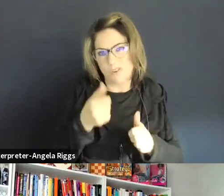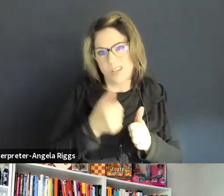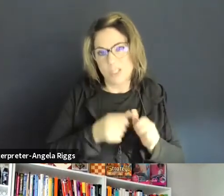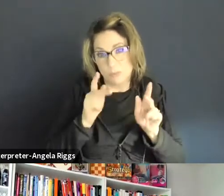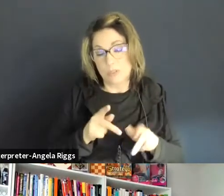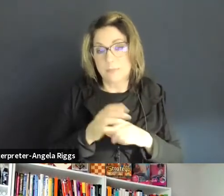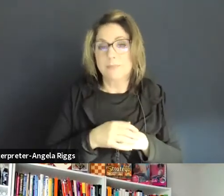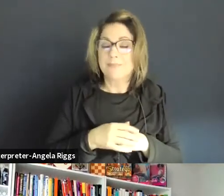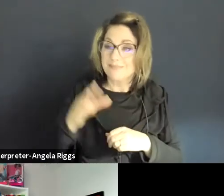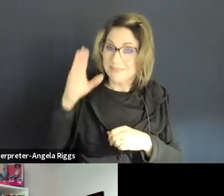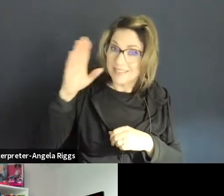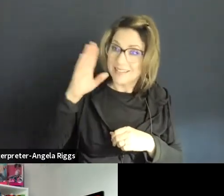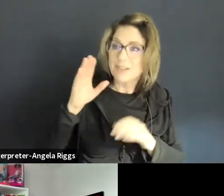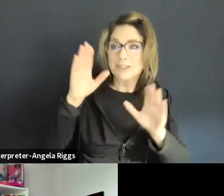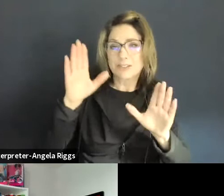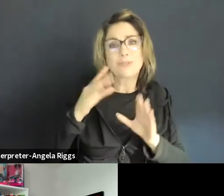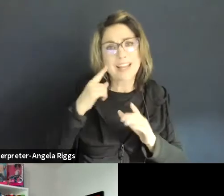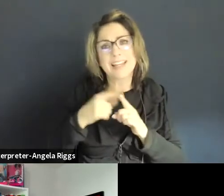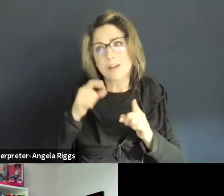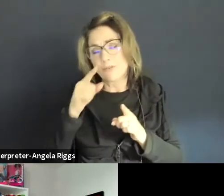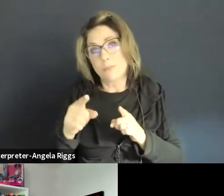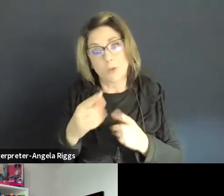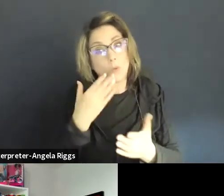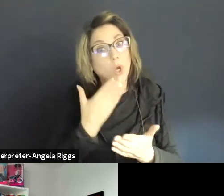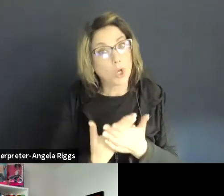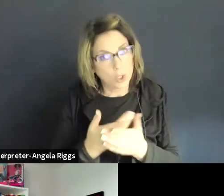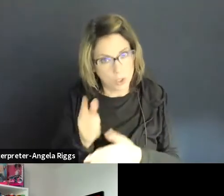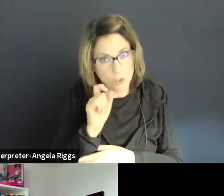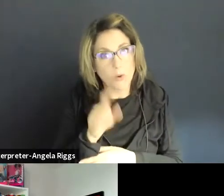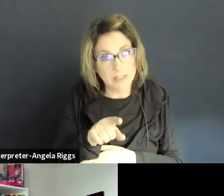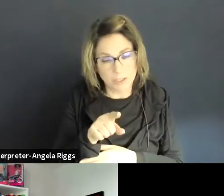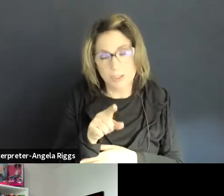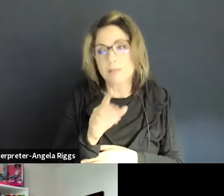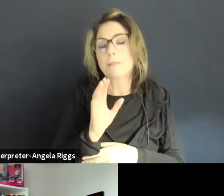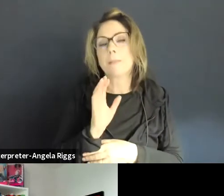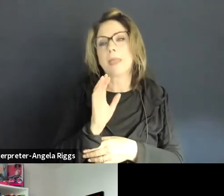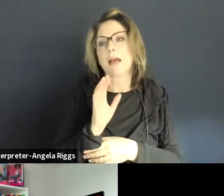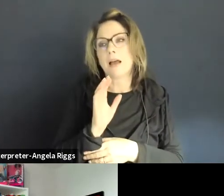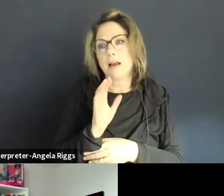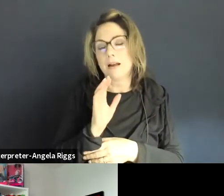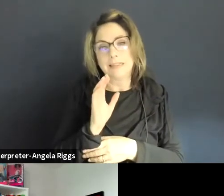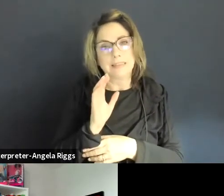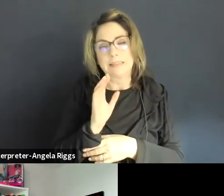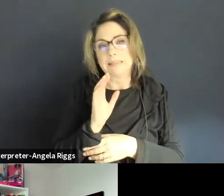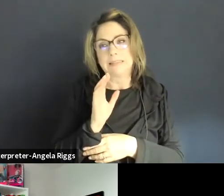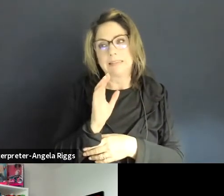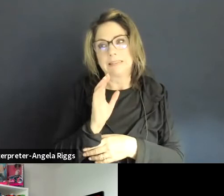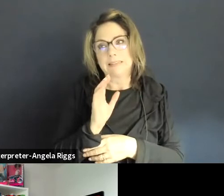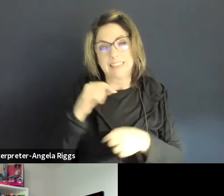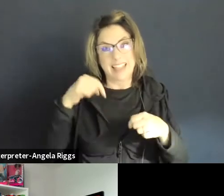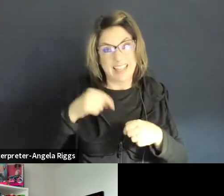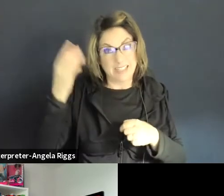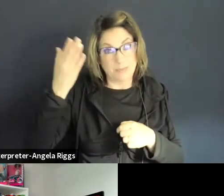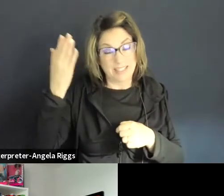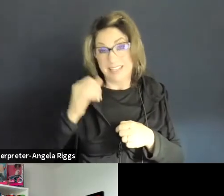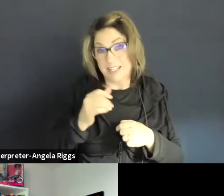Hi, Peter. It's great to hear from you. That is actually a really good question. So I'm not going to give you the answer during this